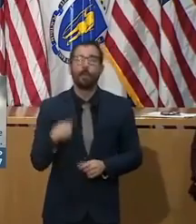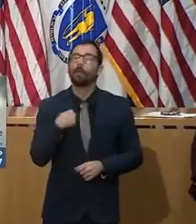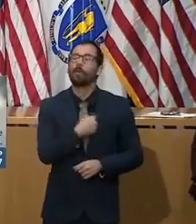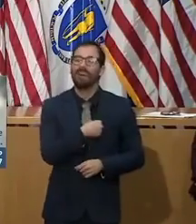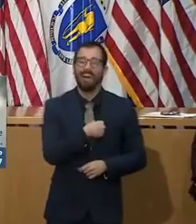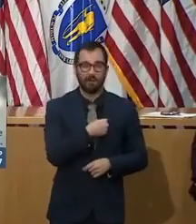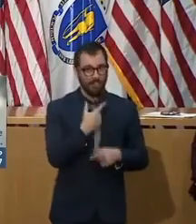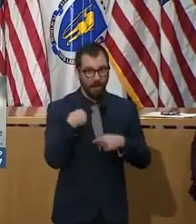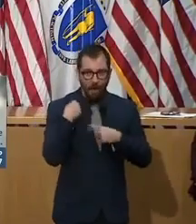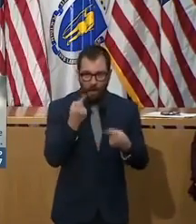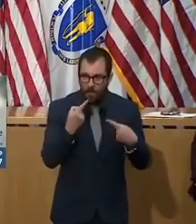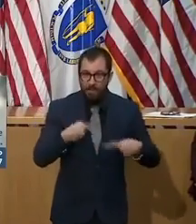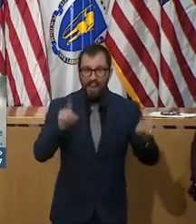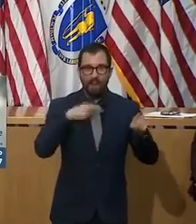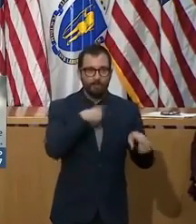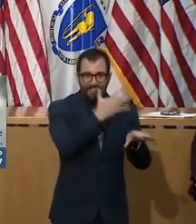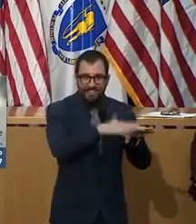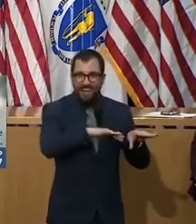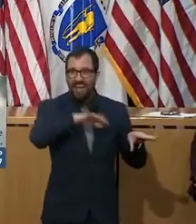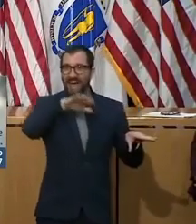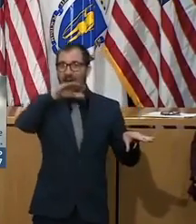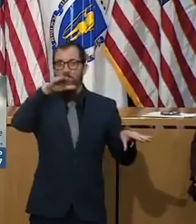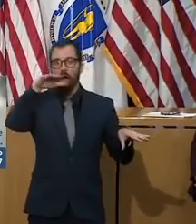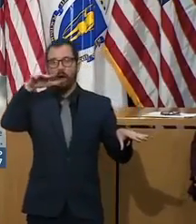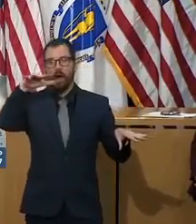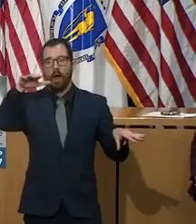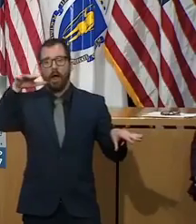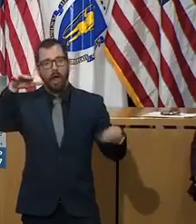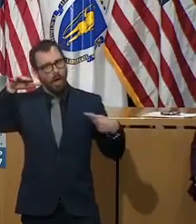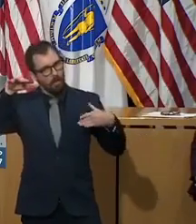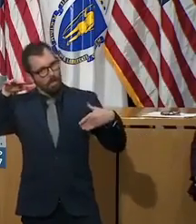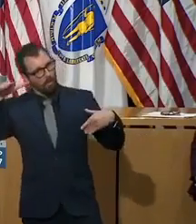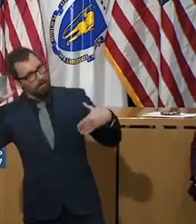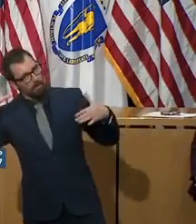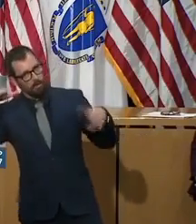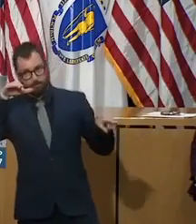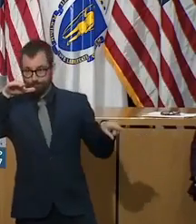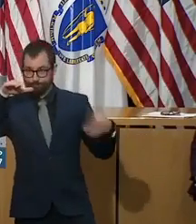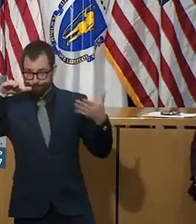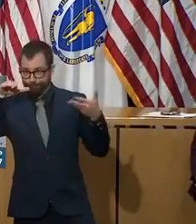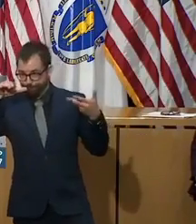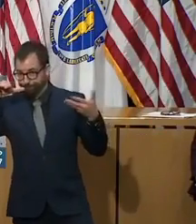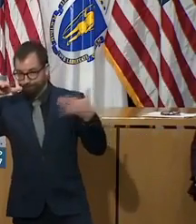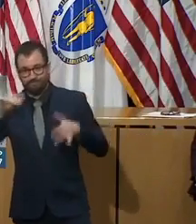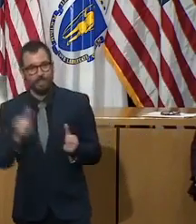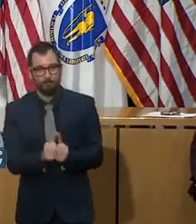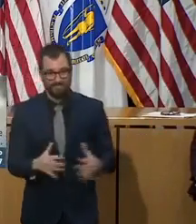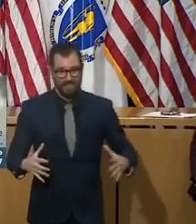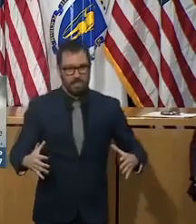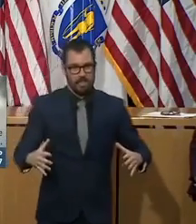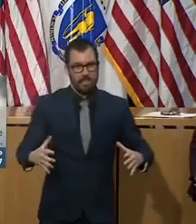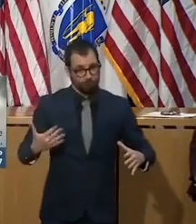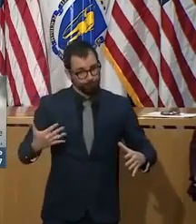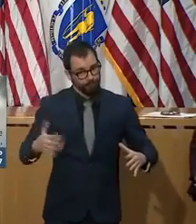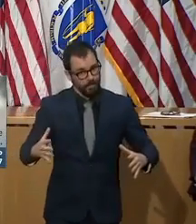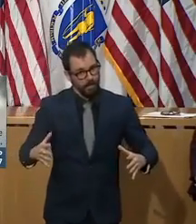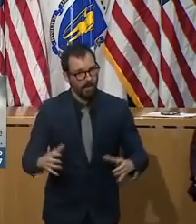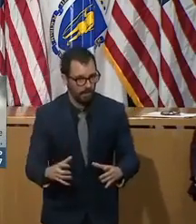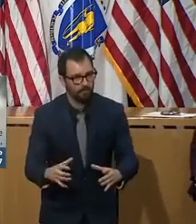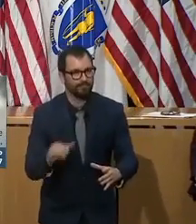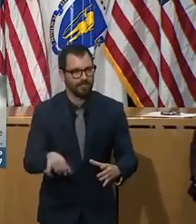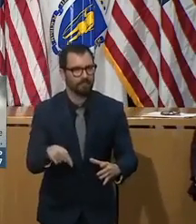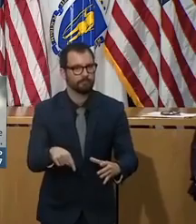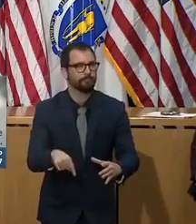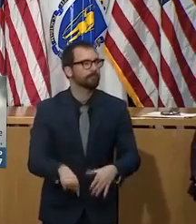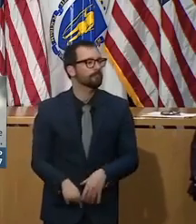in most of the metrics that we've been looking at yet. The Senate President said Western this morning. Massachusetts open sooner, because you did mention earlier that on the Cape and in